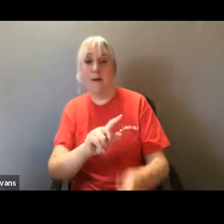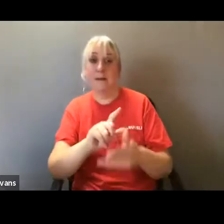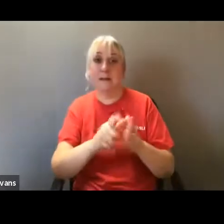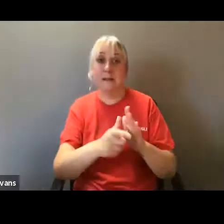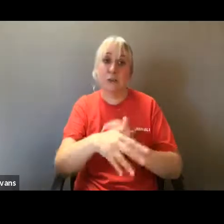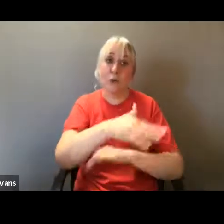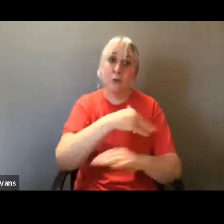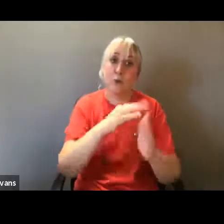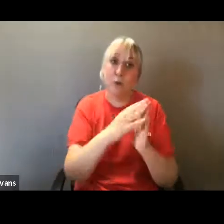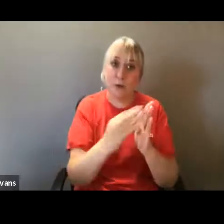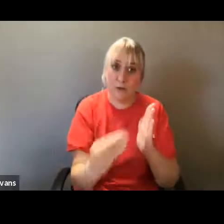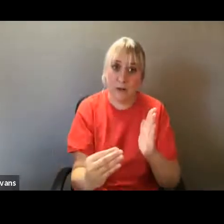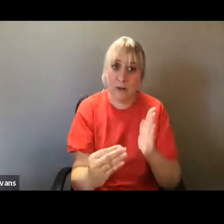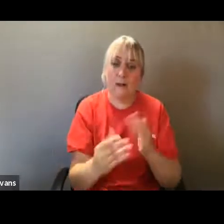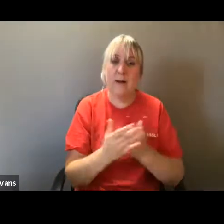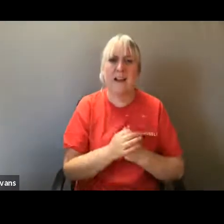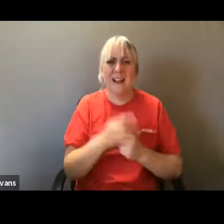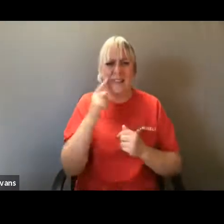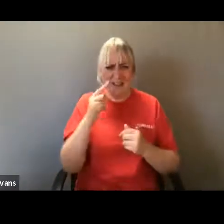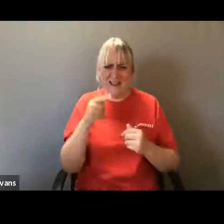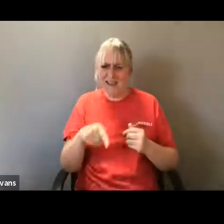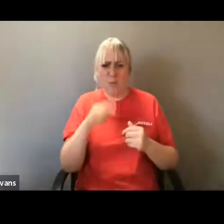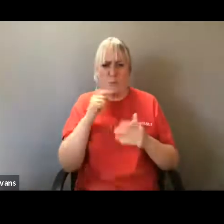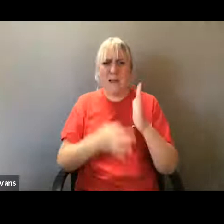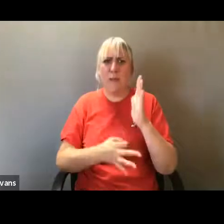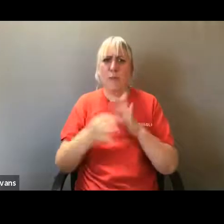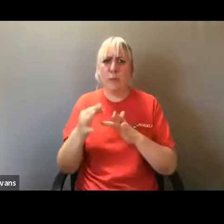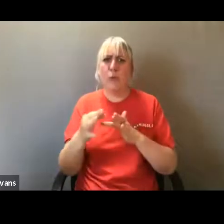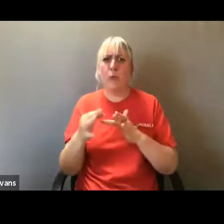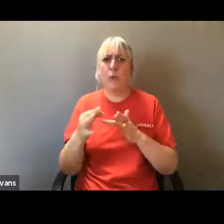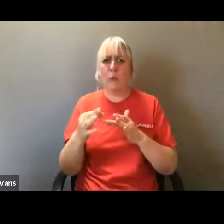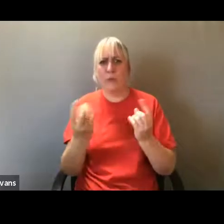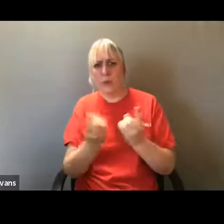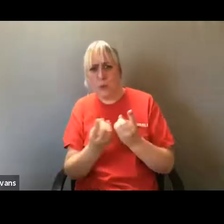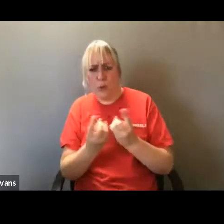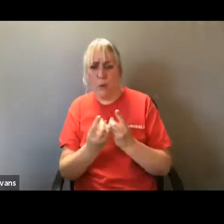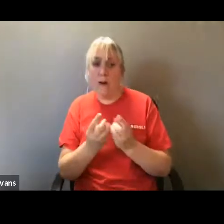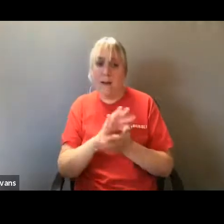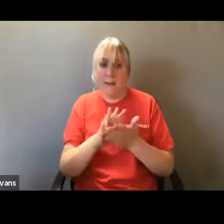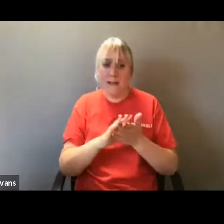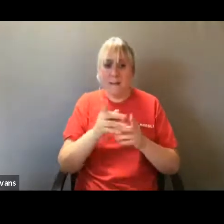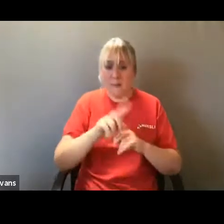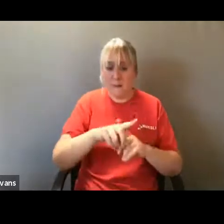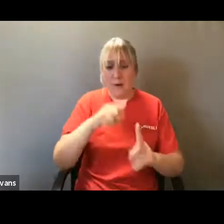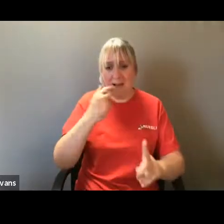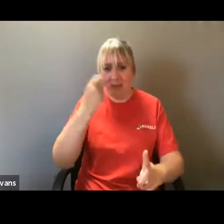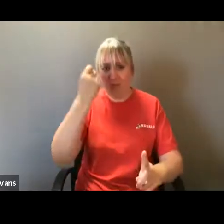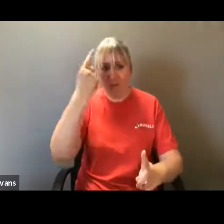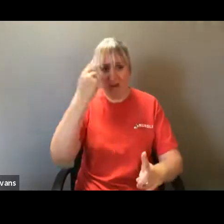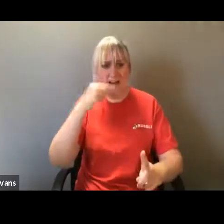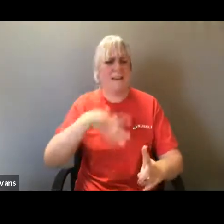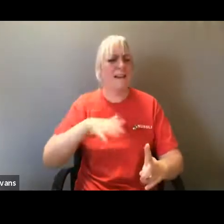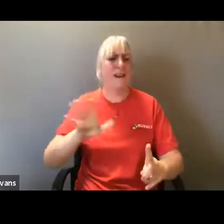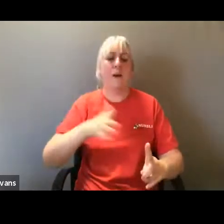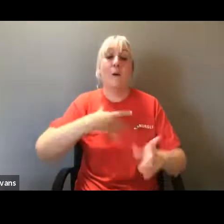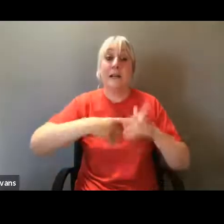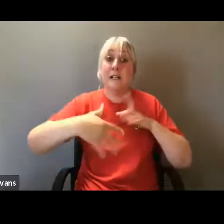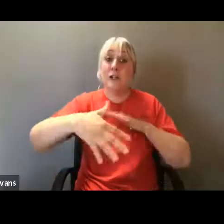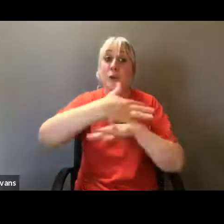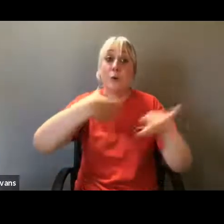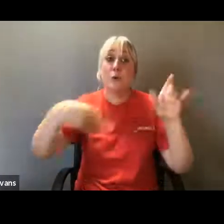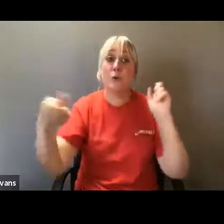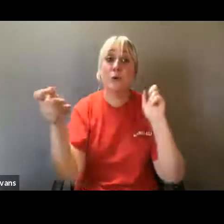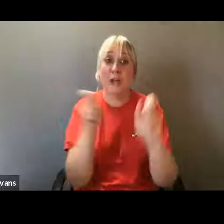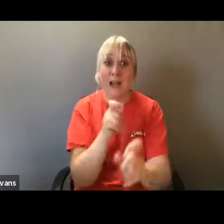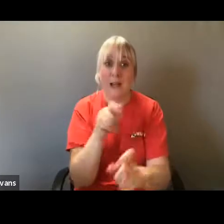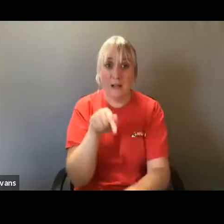And I also think it would make a better tool for focusing disabled people's struggle on the need to achieve fundamental social change.